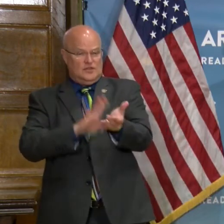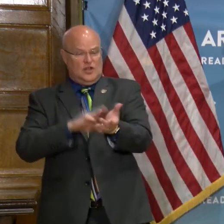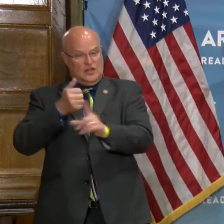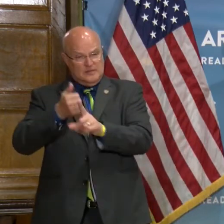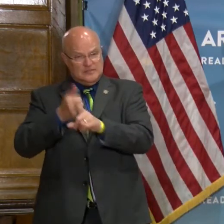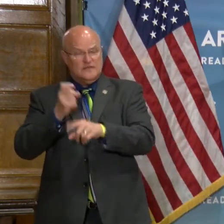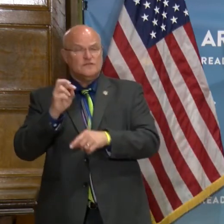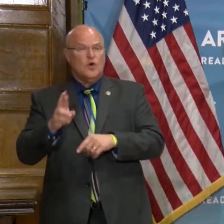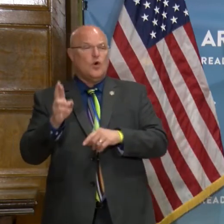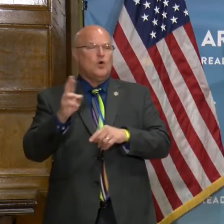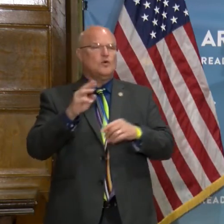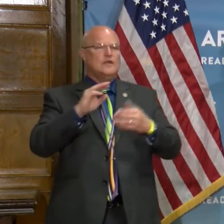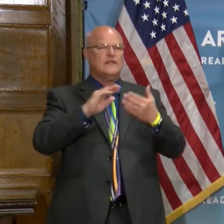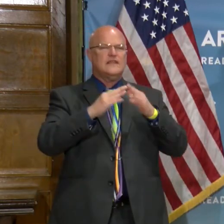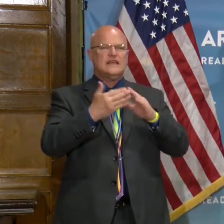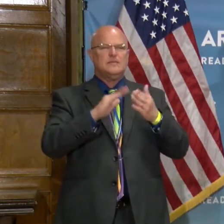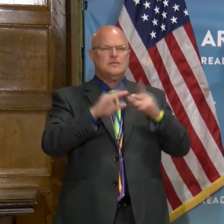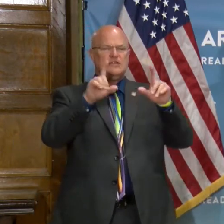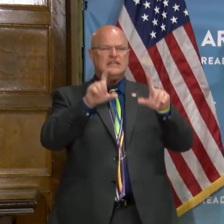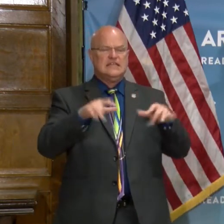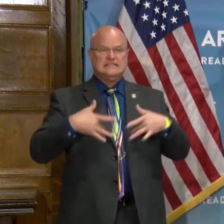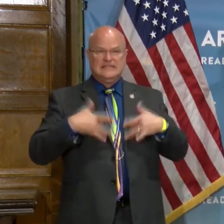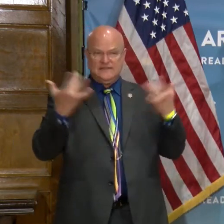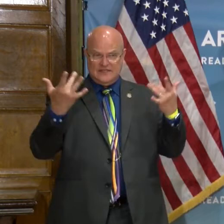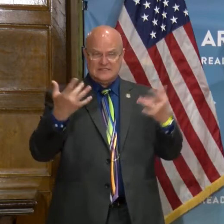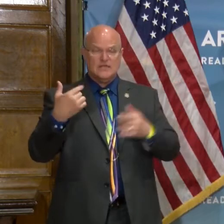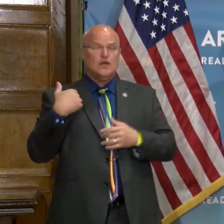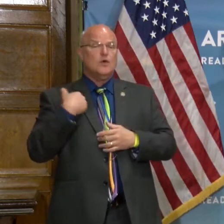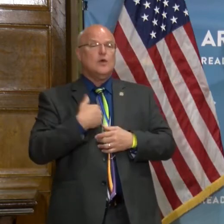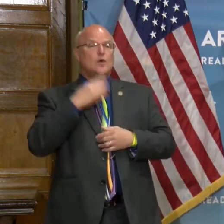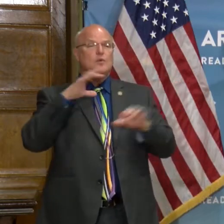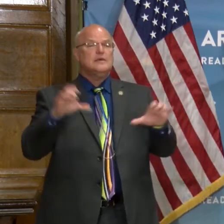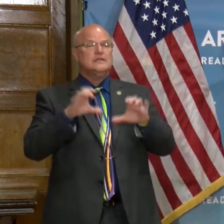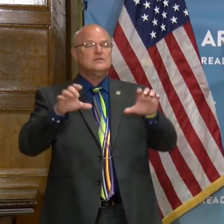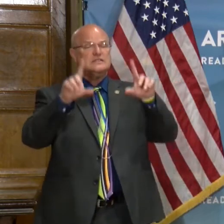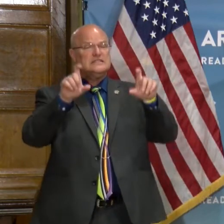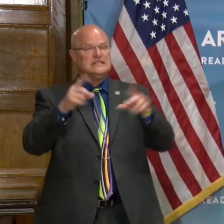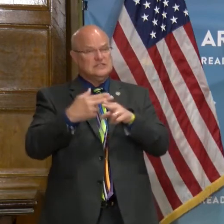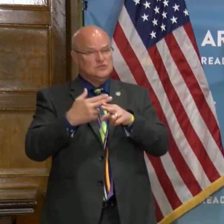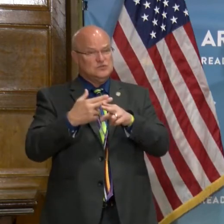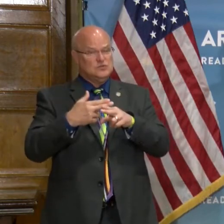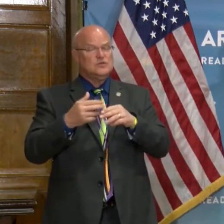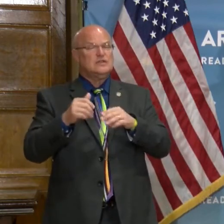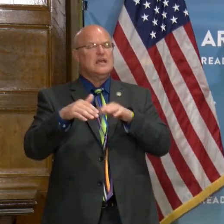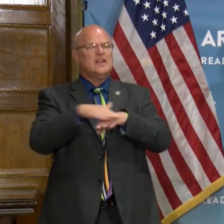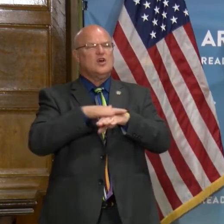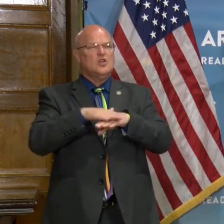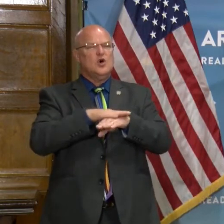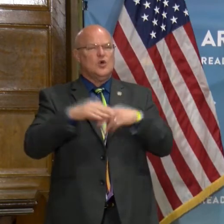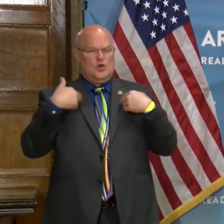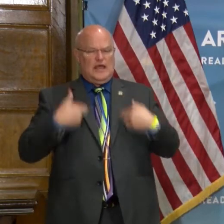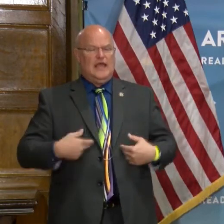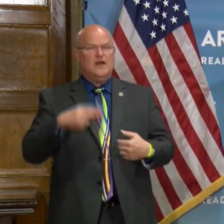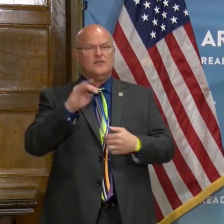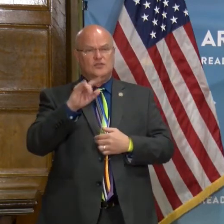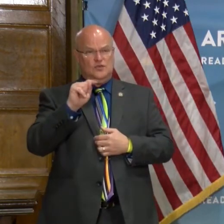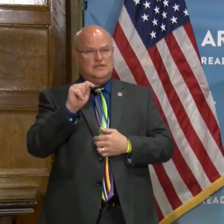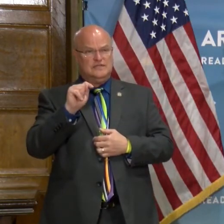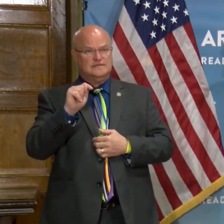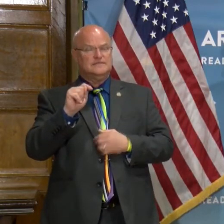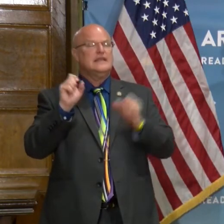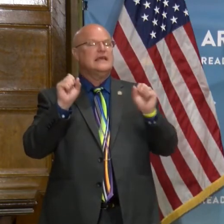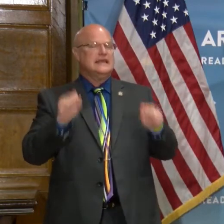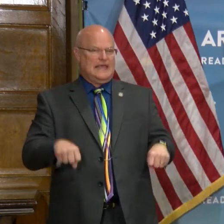physicians or at one of these community testing events. We will be doing testing shortly in our local health unit, so there'll be available